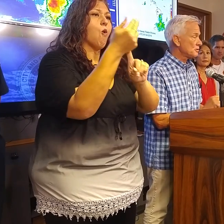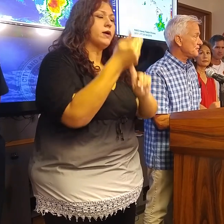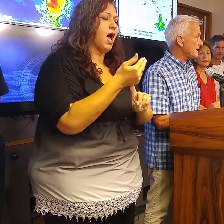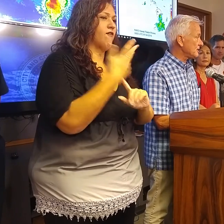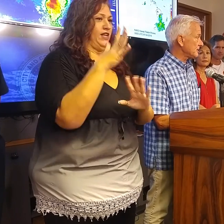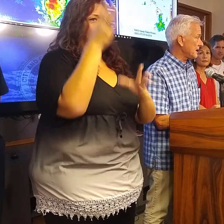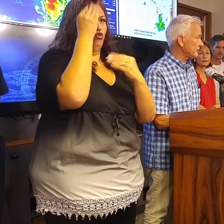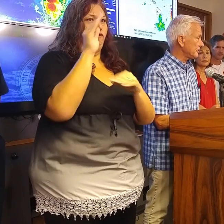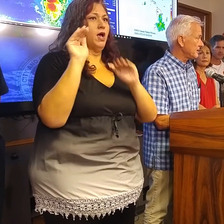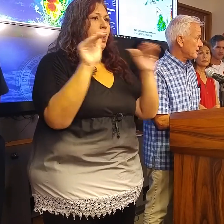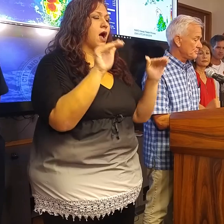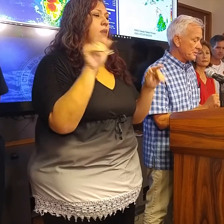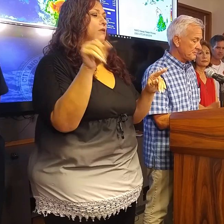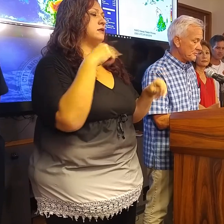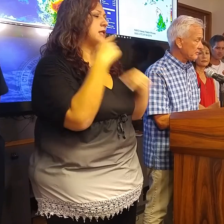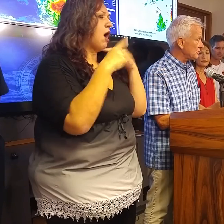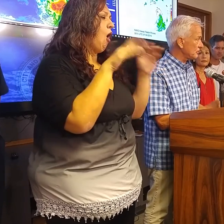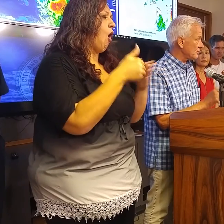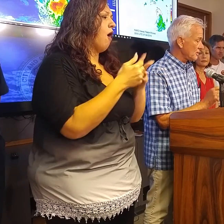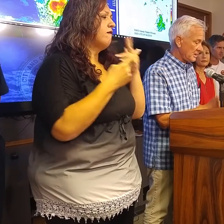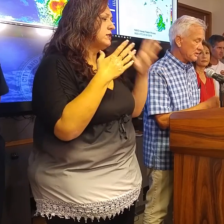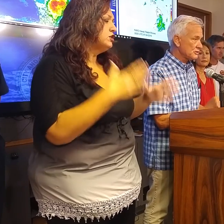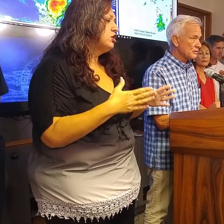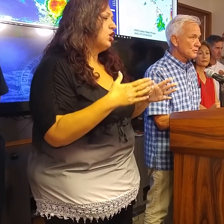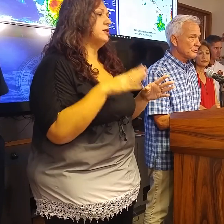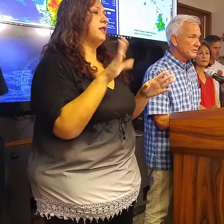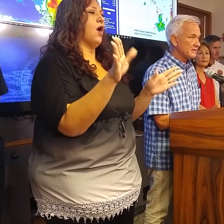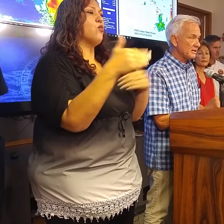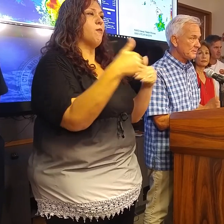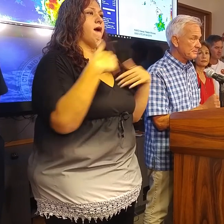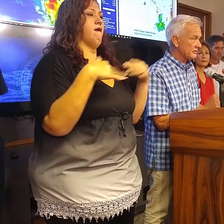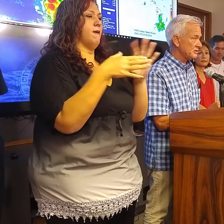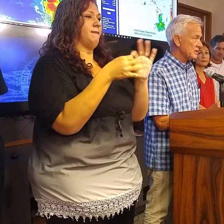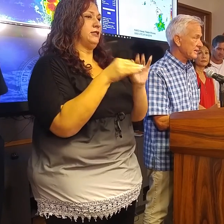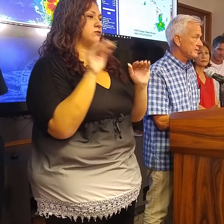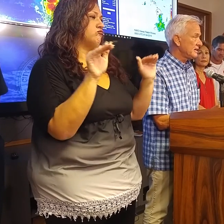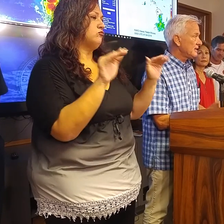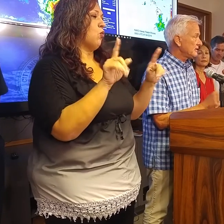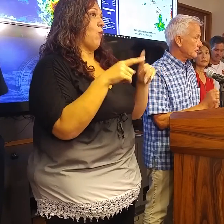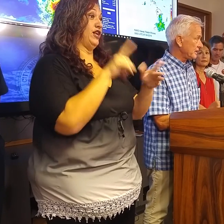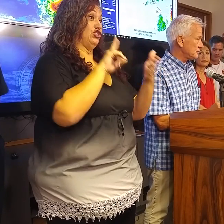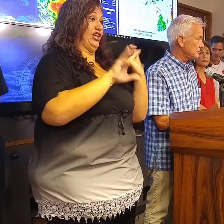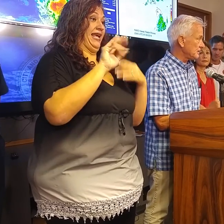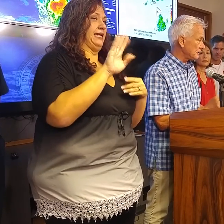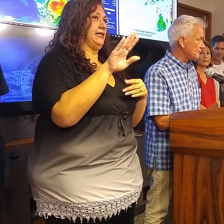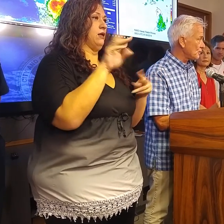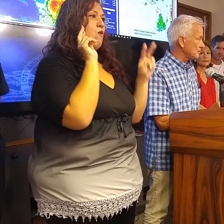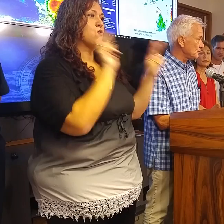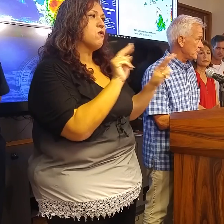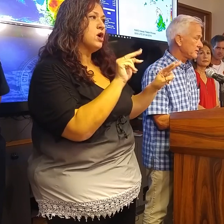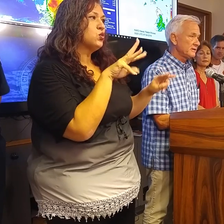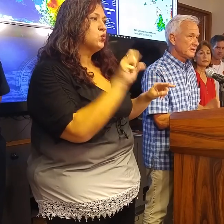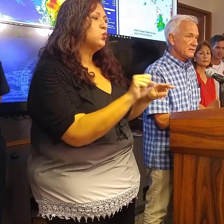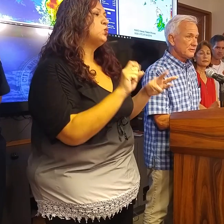been notifying their guests, putting messages in each of their rooms and telling people as they check in to stay tuned and